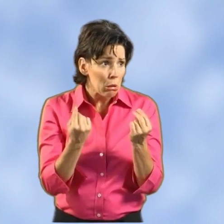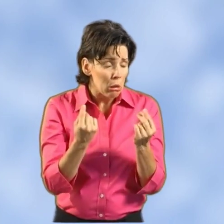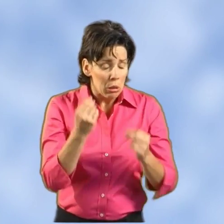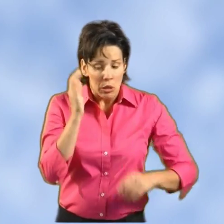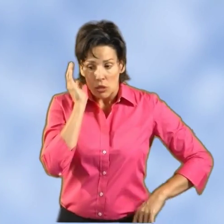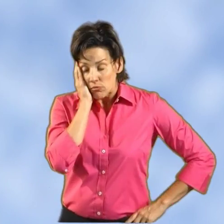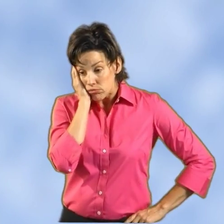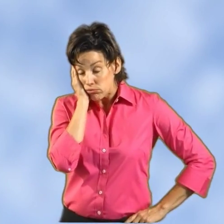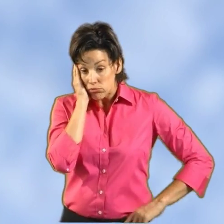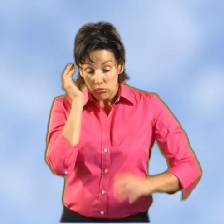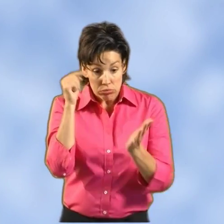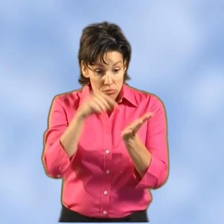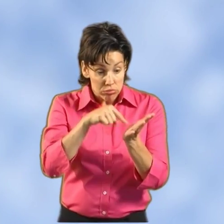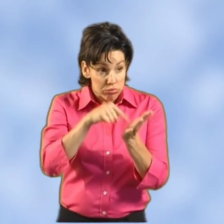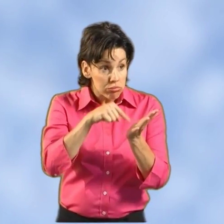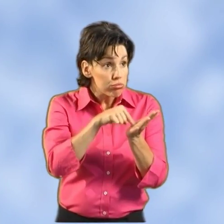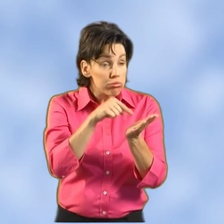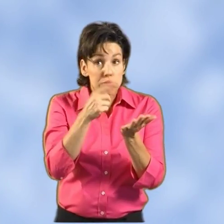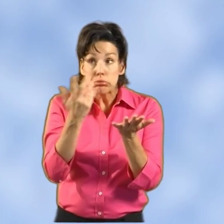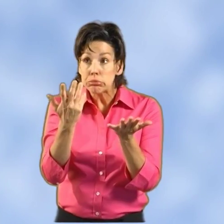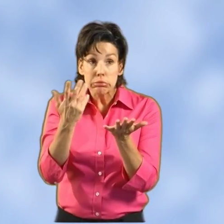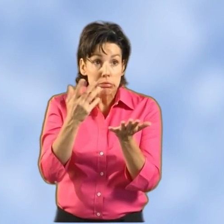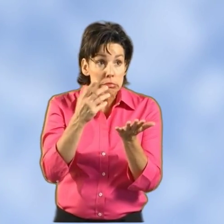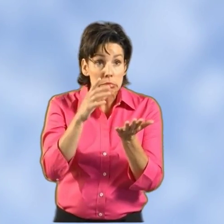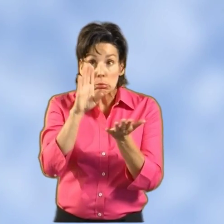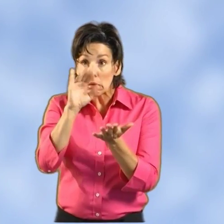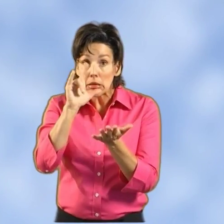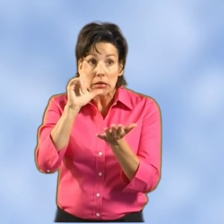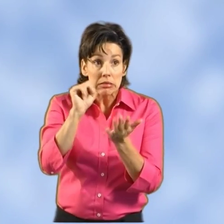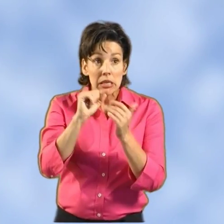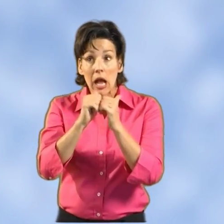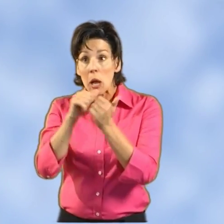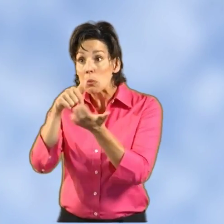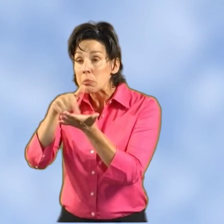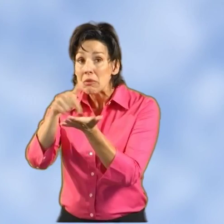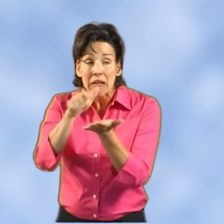You may be worried about the financial costs of this disease.